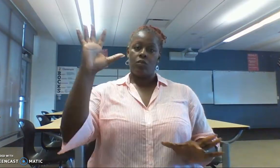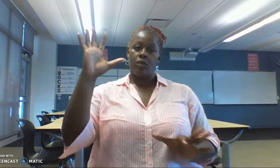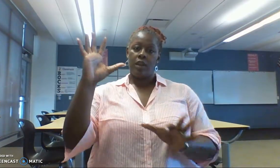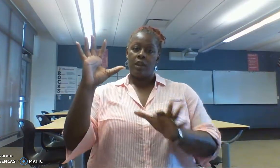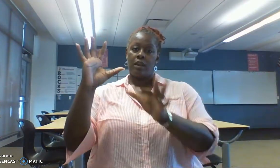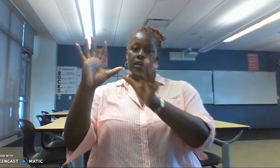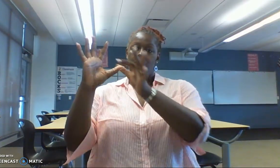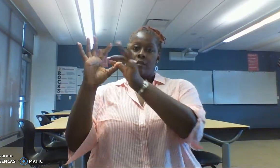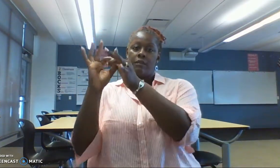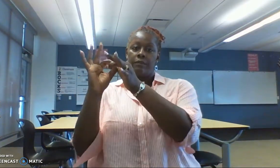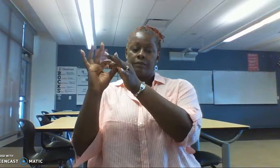ring.